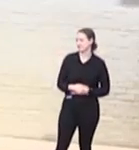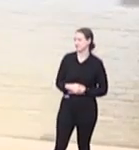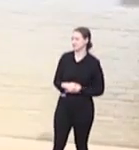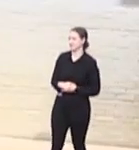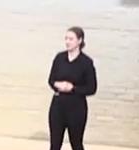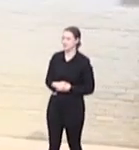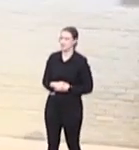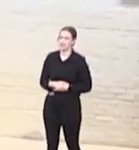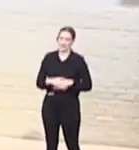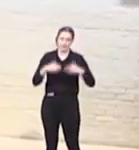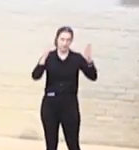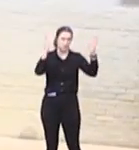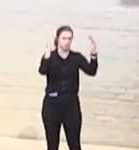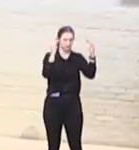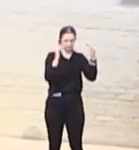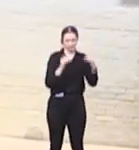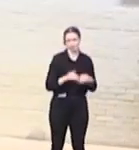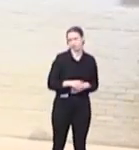There's